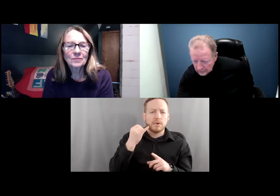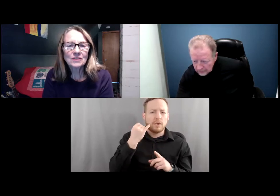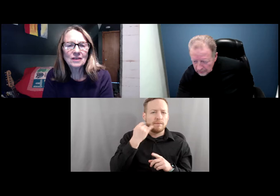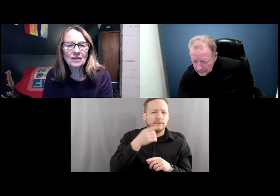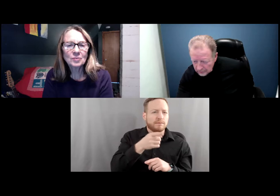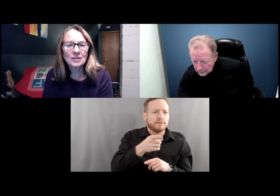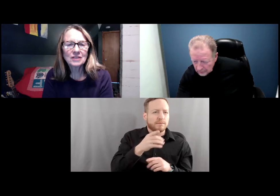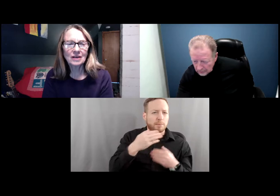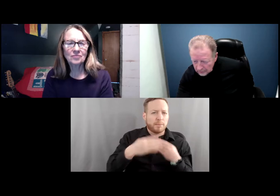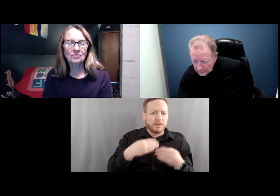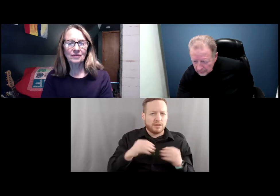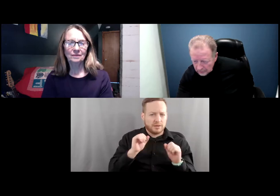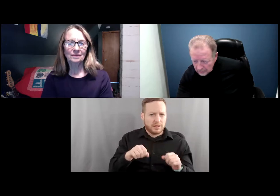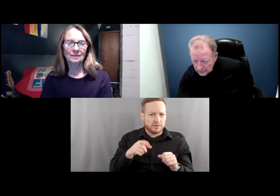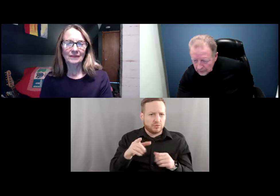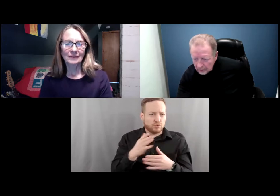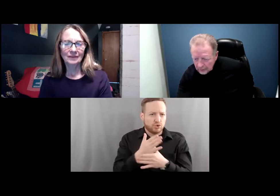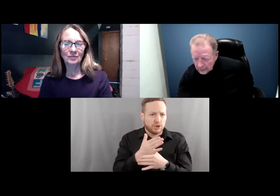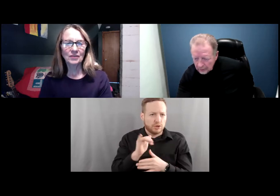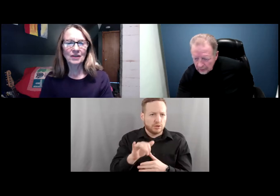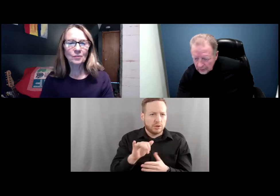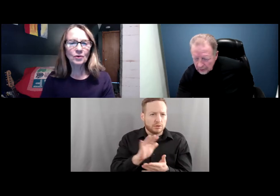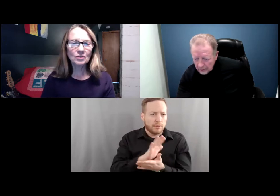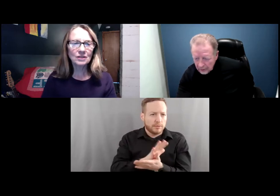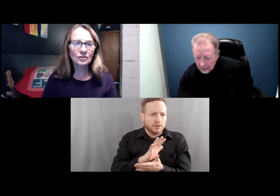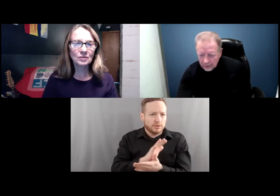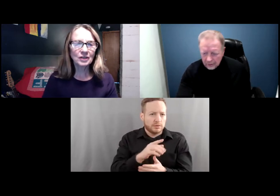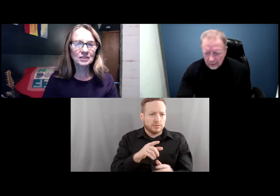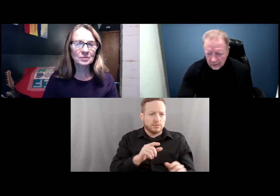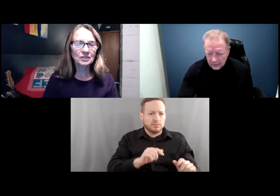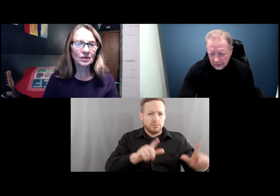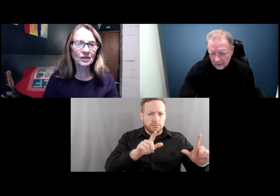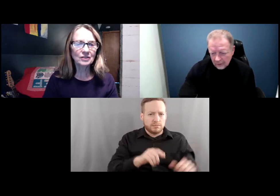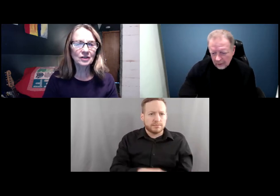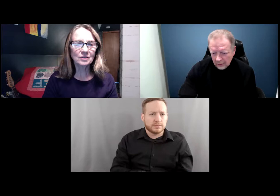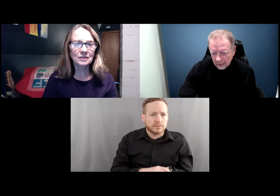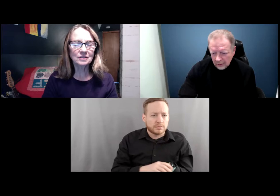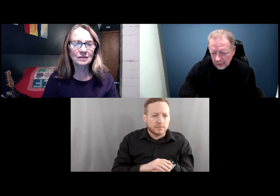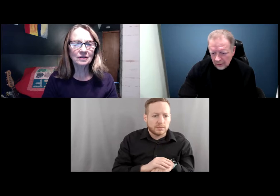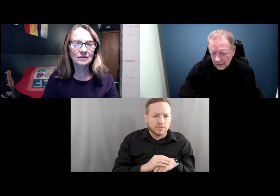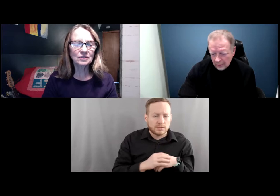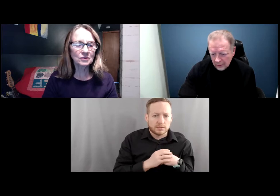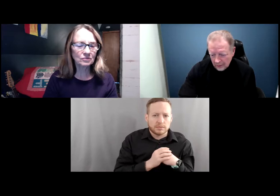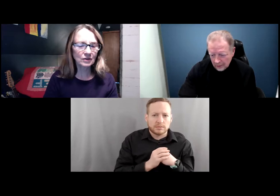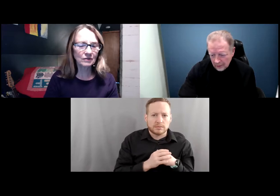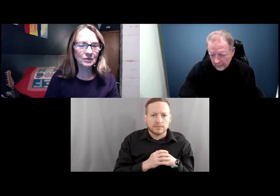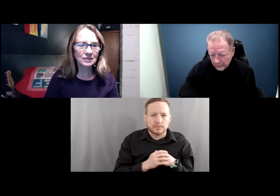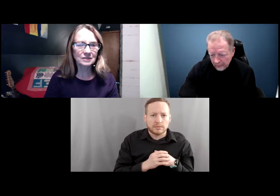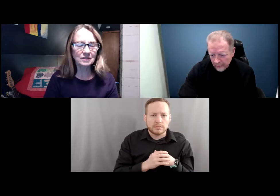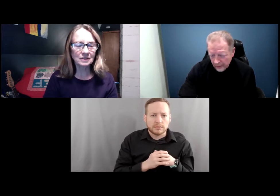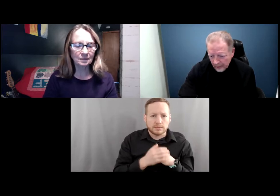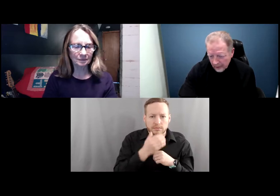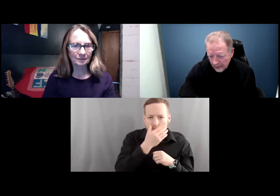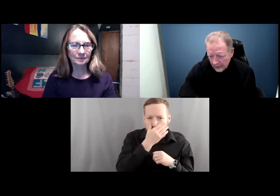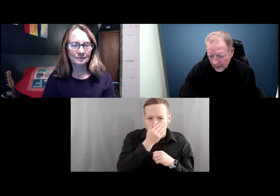I'm sending a PDF. Bethany, I'm wondering if you can possibly share that document on the screen for everyone to